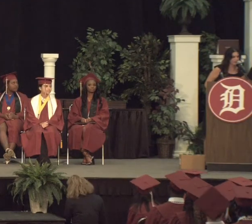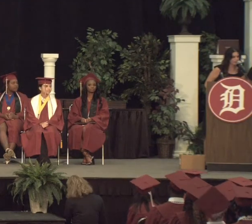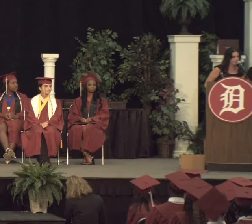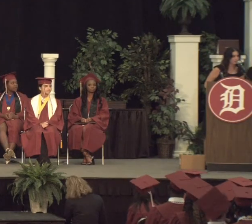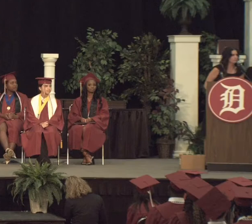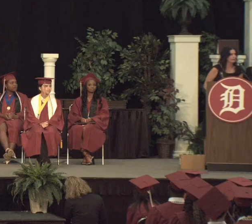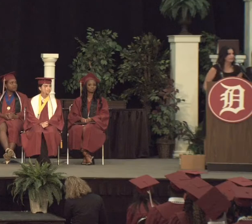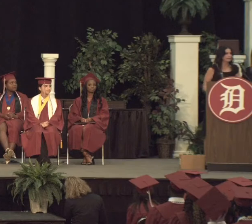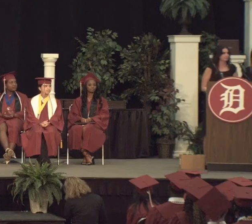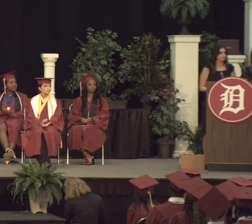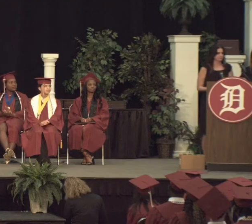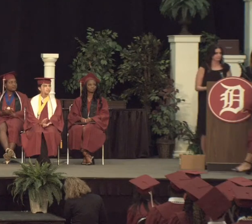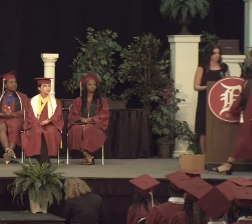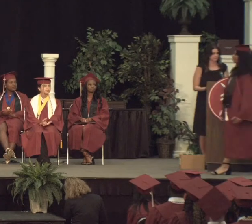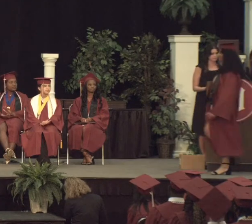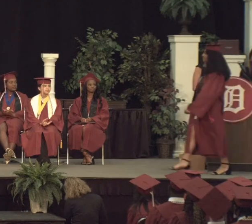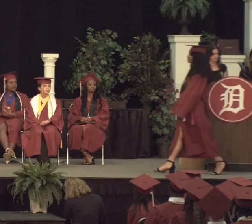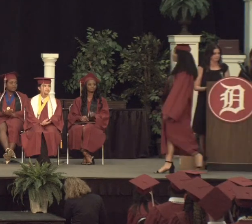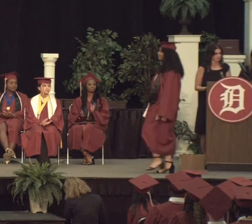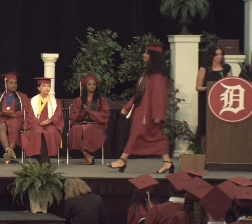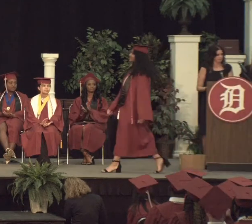Jessica Garibay Cum Laude.